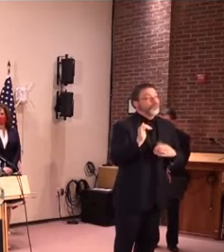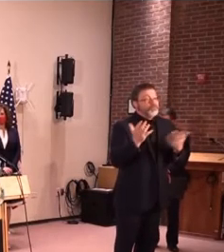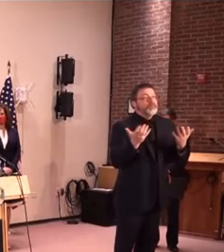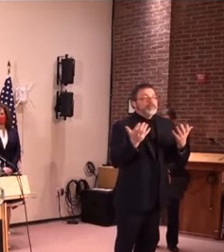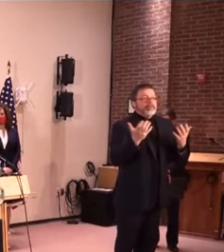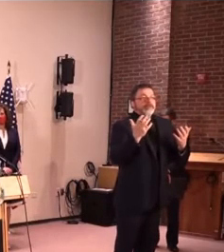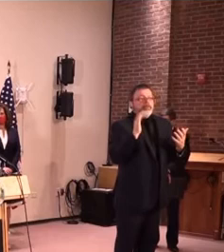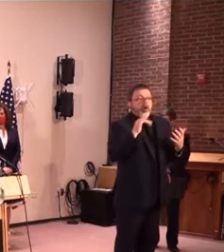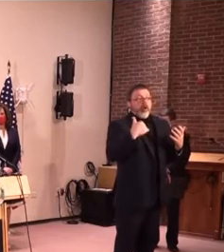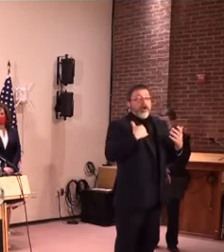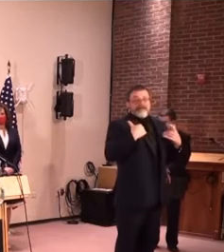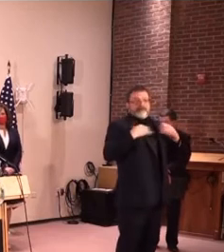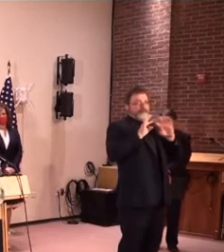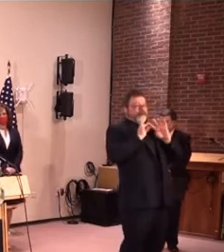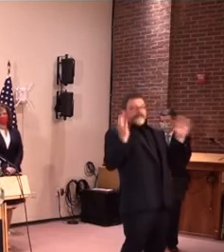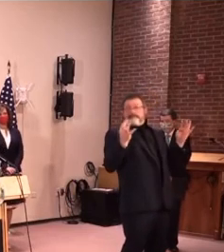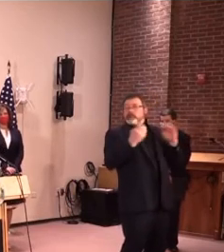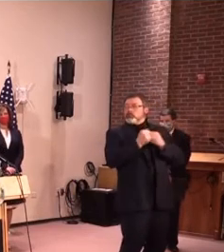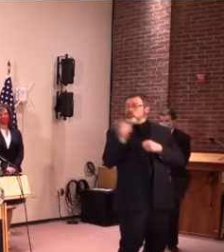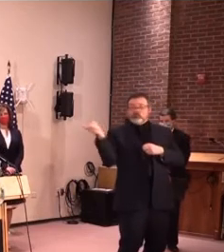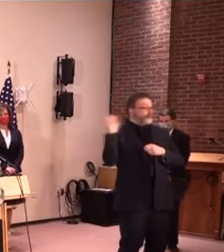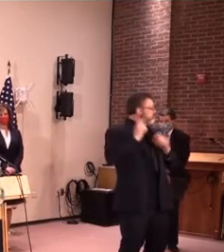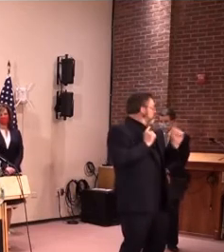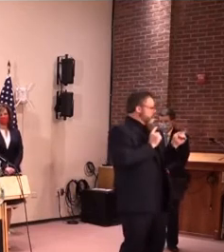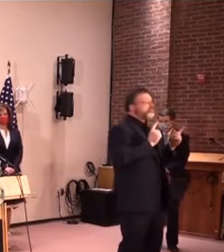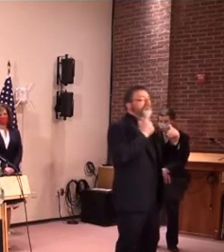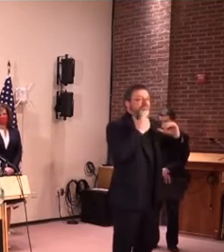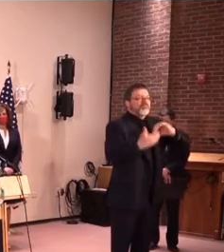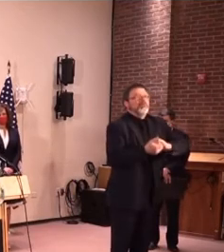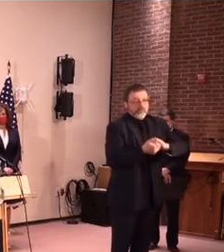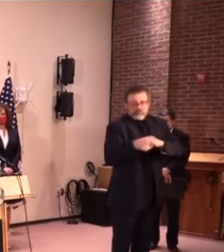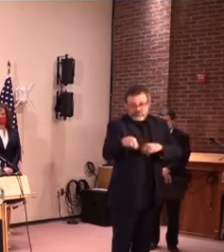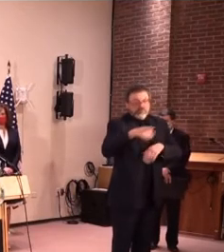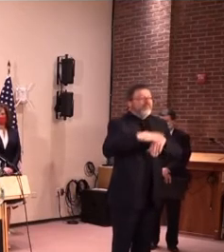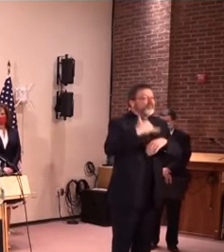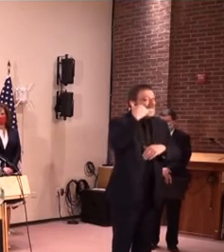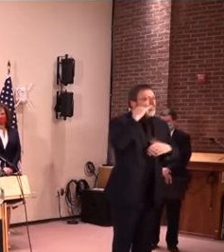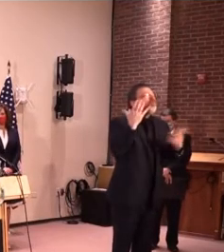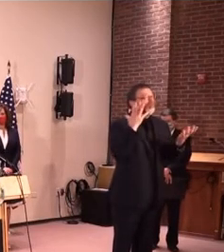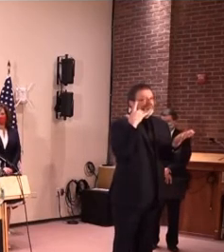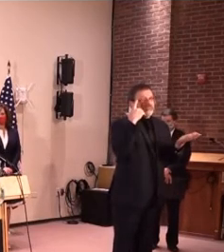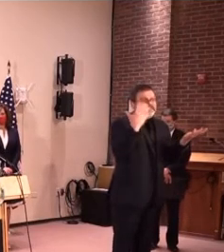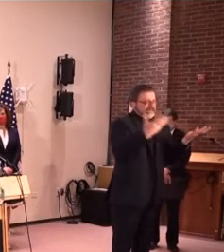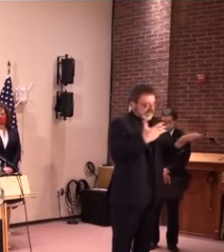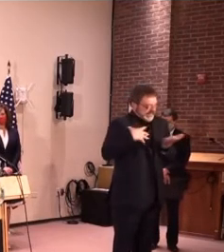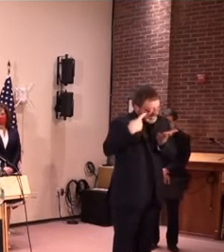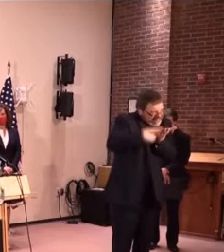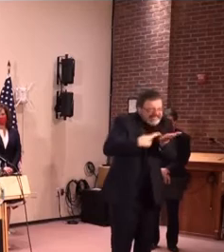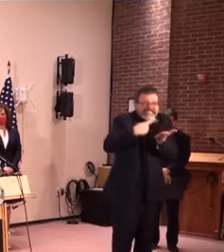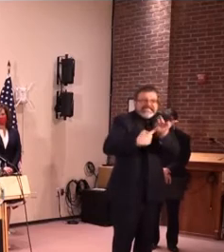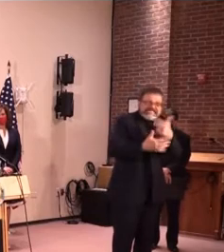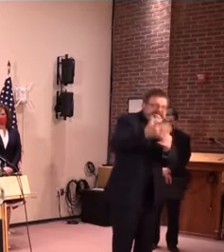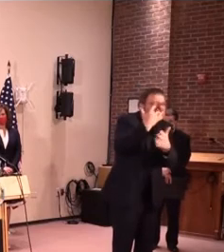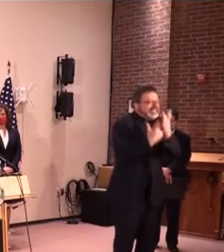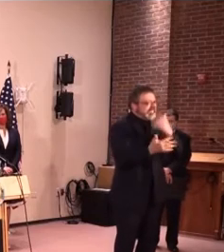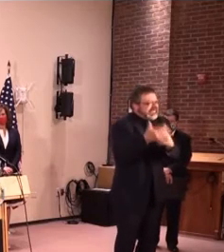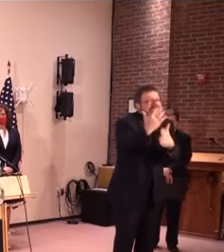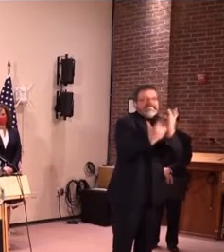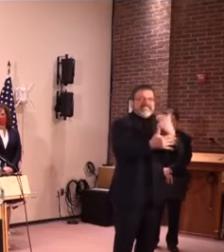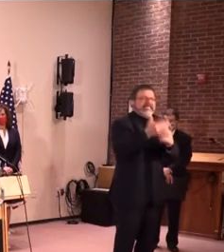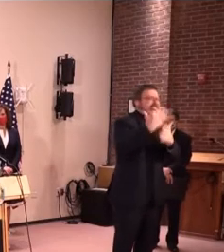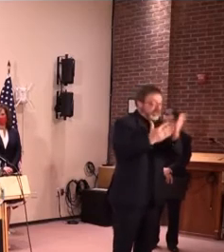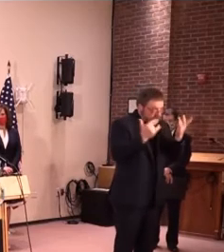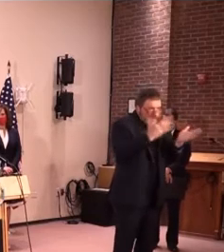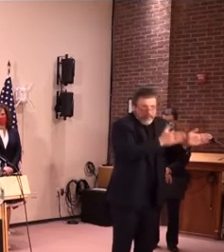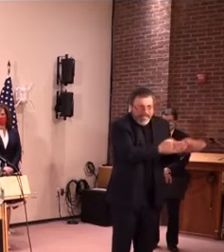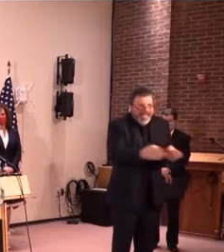partners in the legislature, have been working to put a plan together to help employers and small business owners across the state so we can